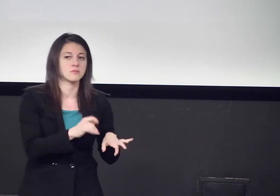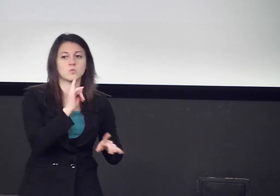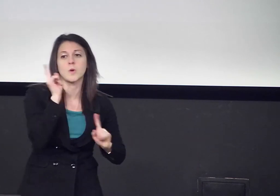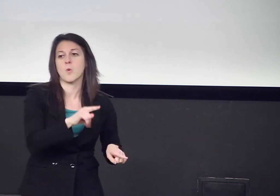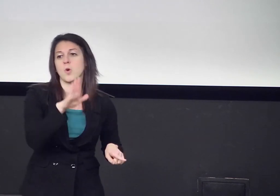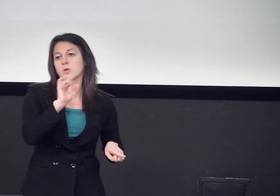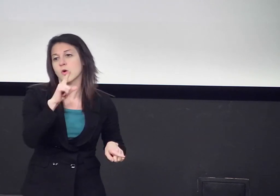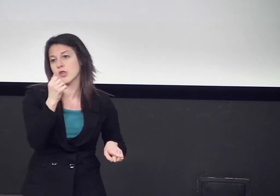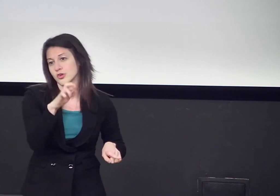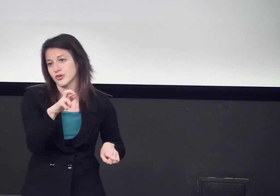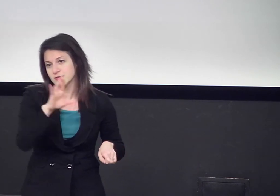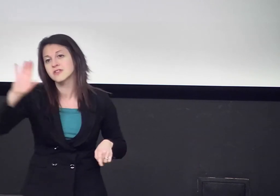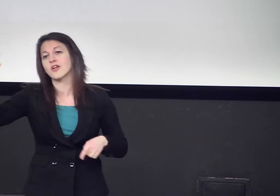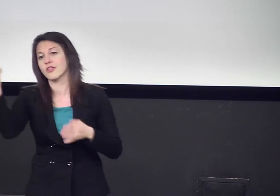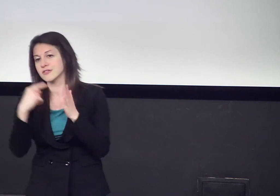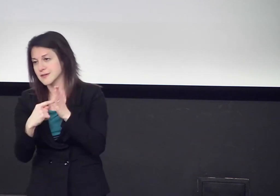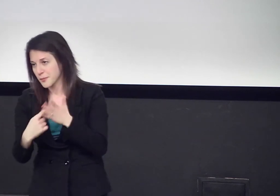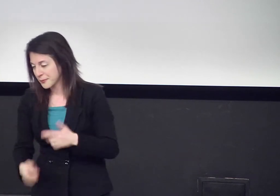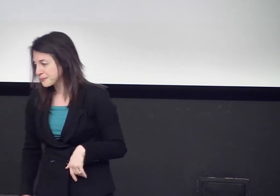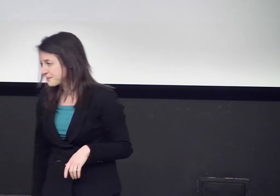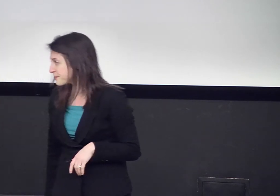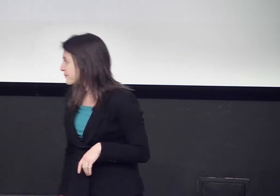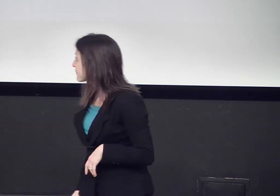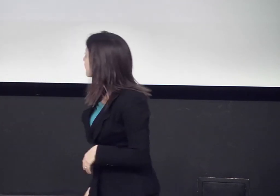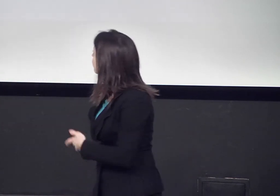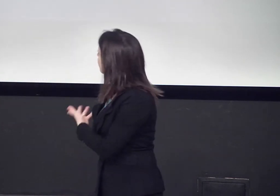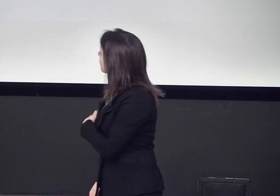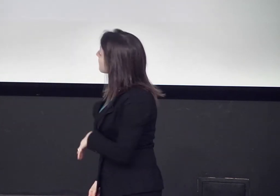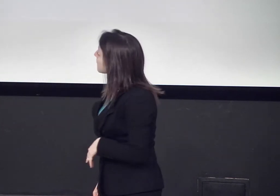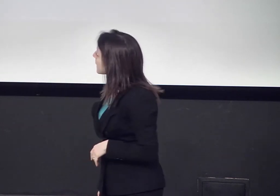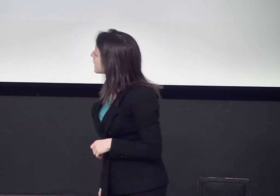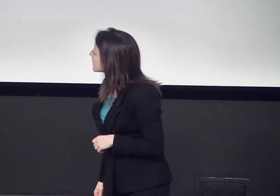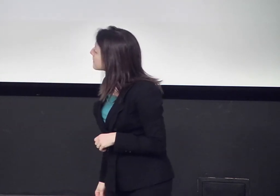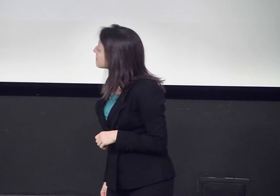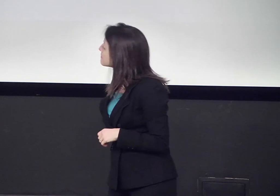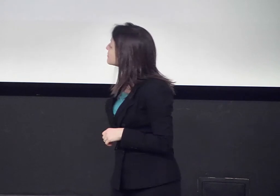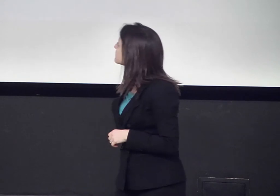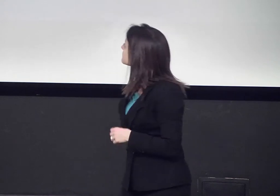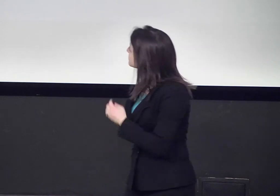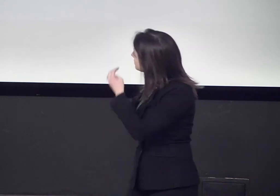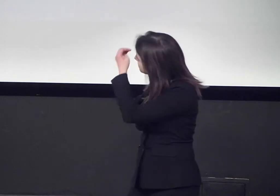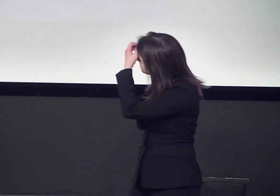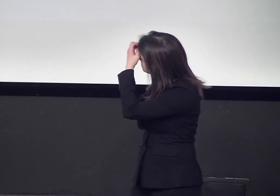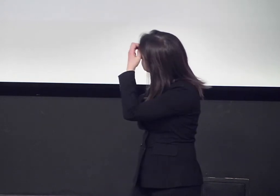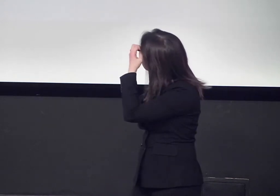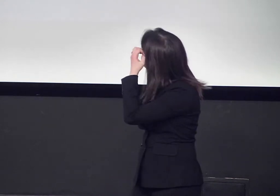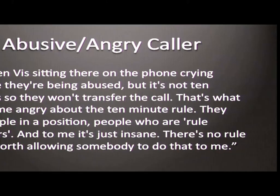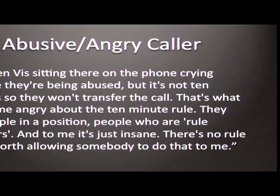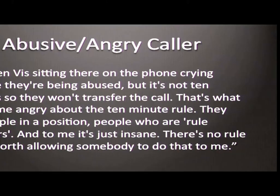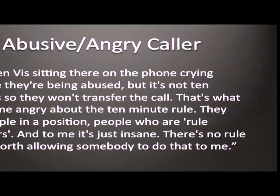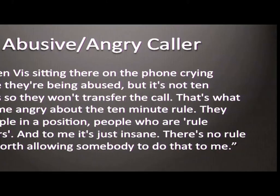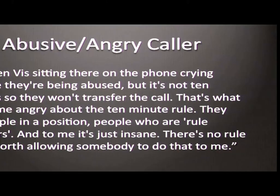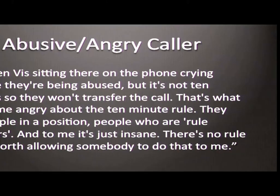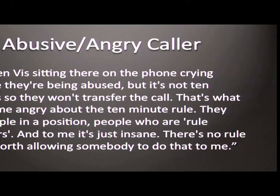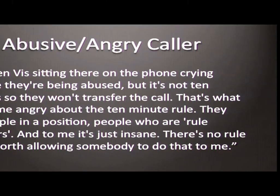response that was stated that they would report the caller if they felt that they were being abused by a deaf person calling in.